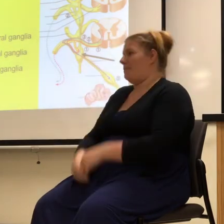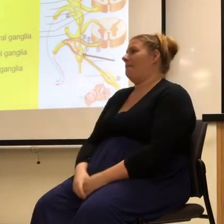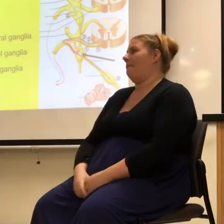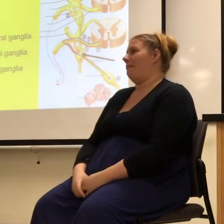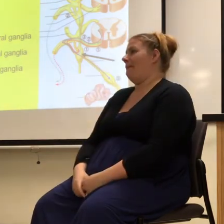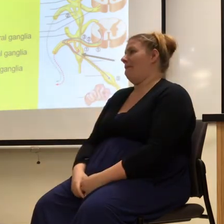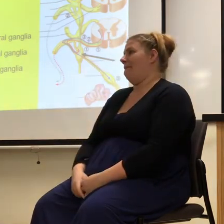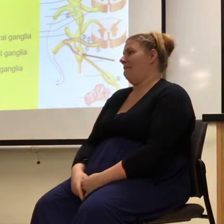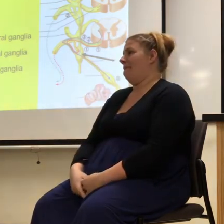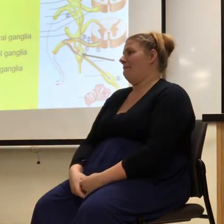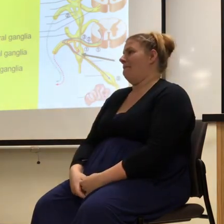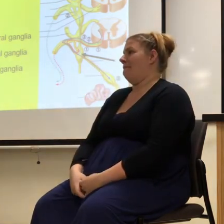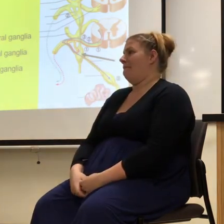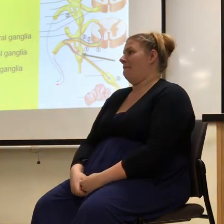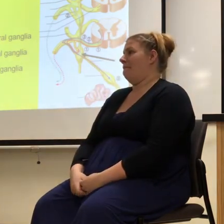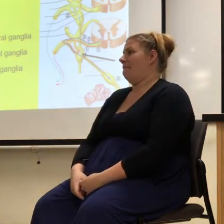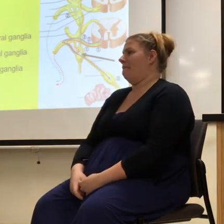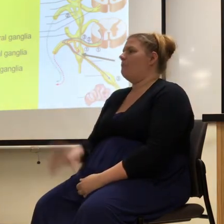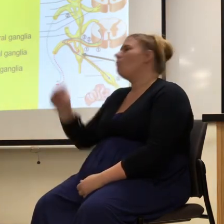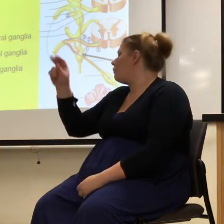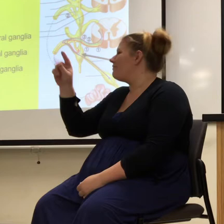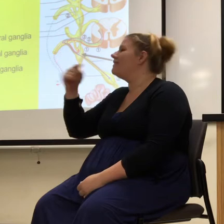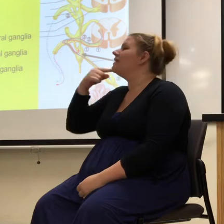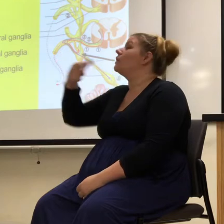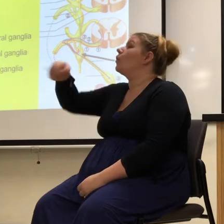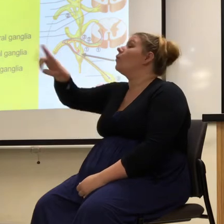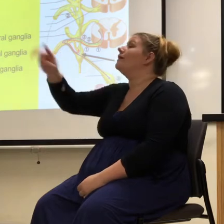discuss with your neighbor as you learn this.